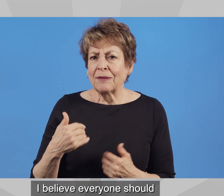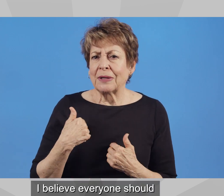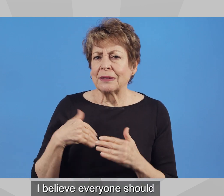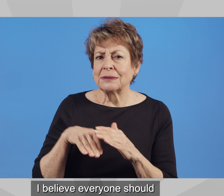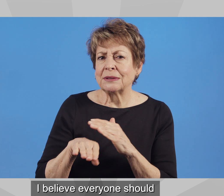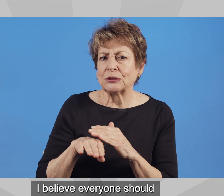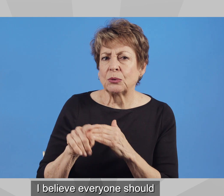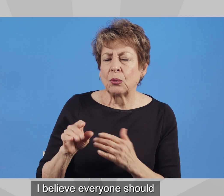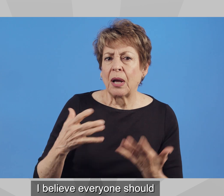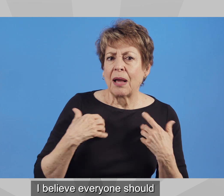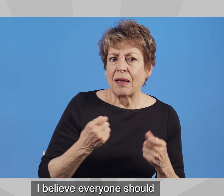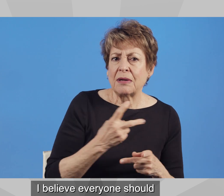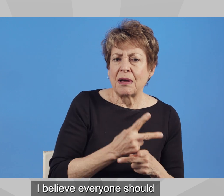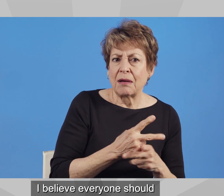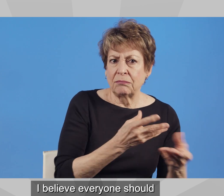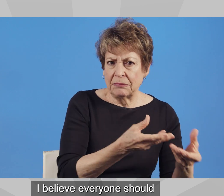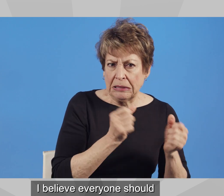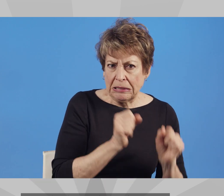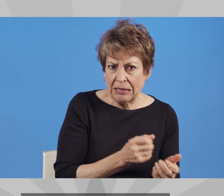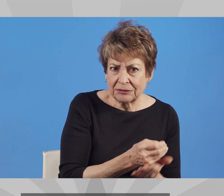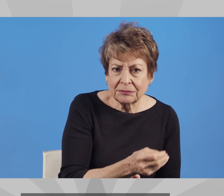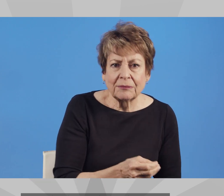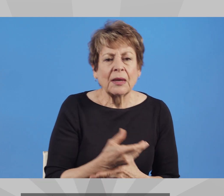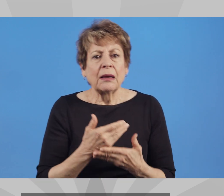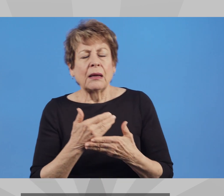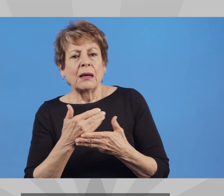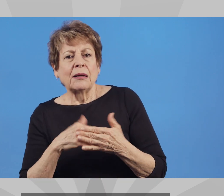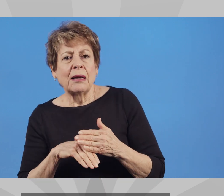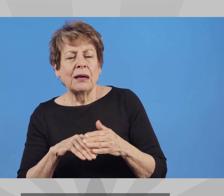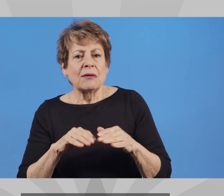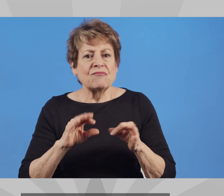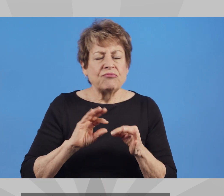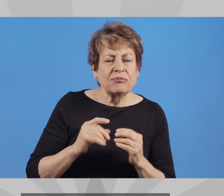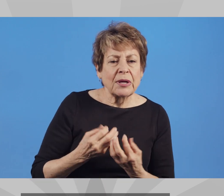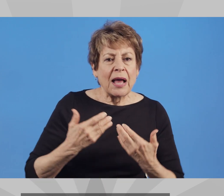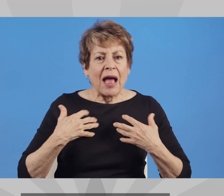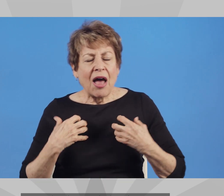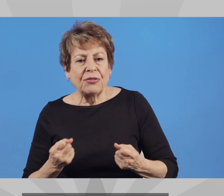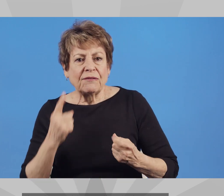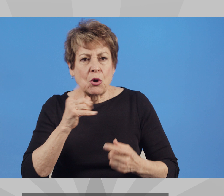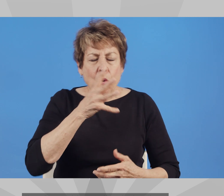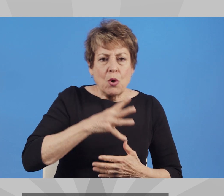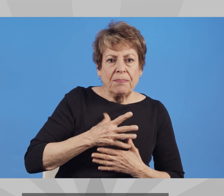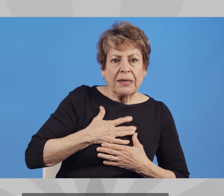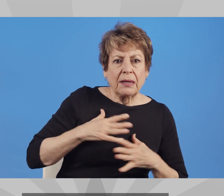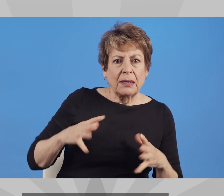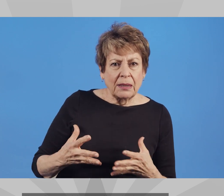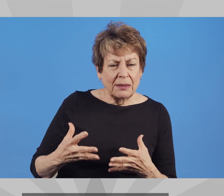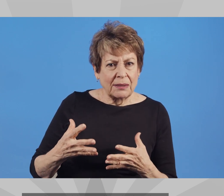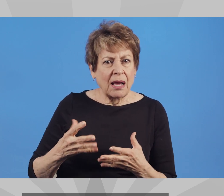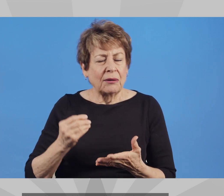I believe everyone should have access to health care, reproductive and abortion care, live free